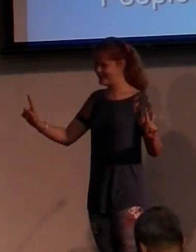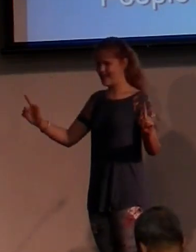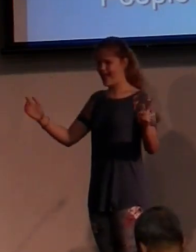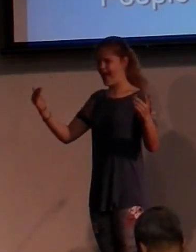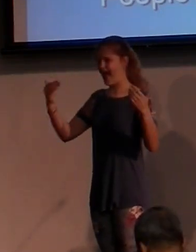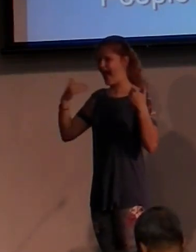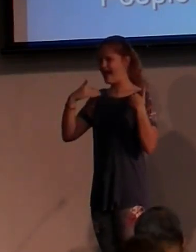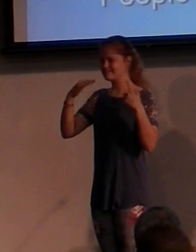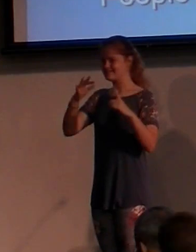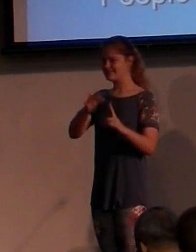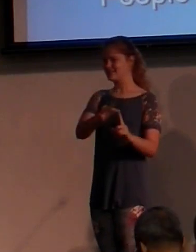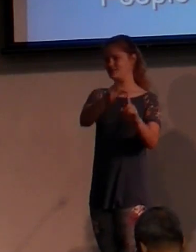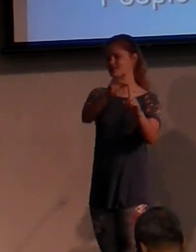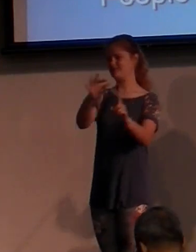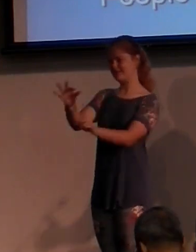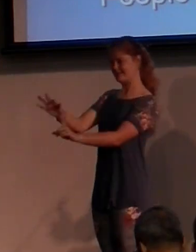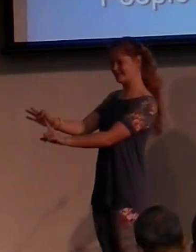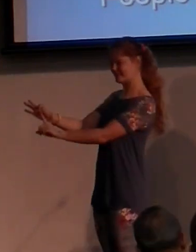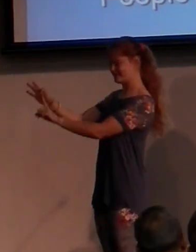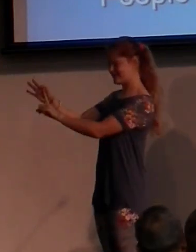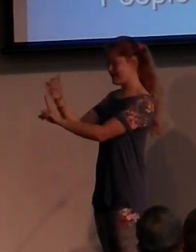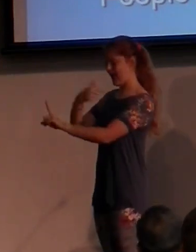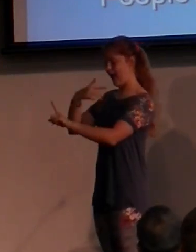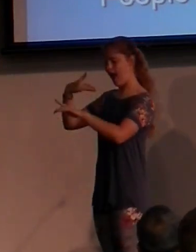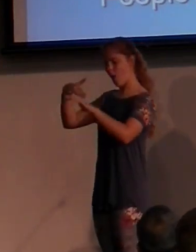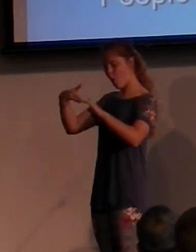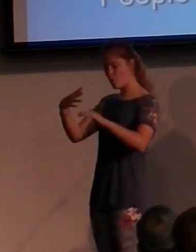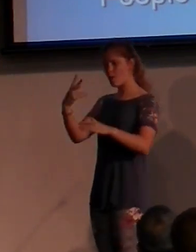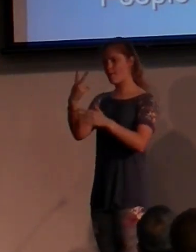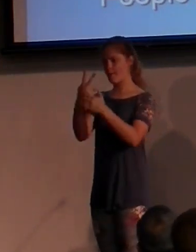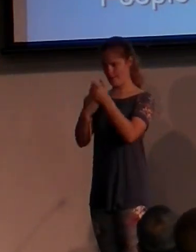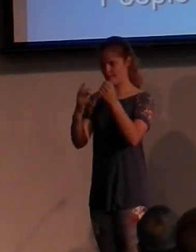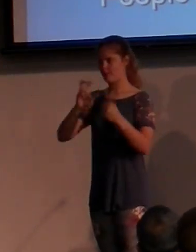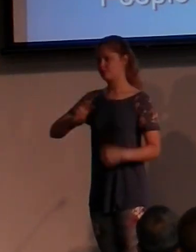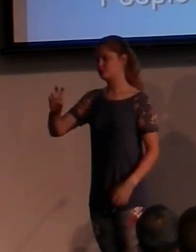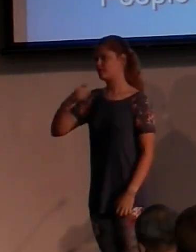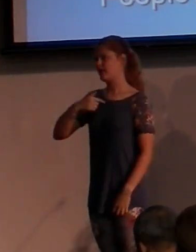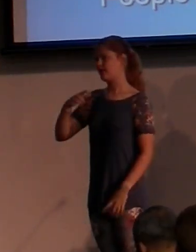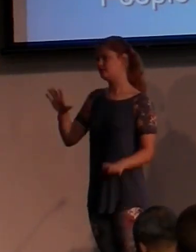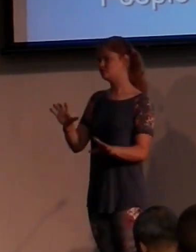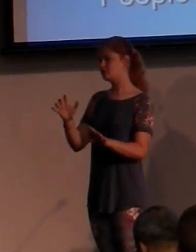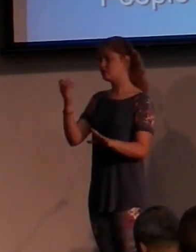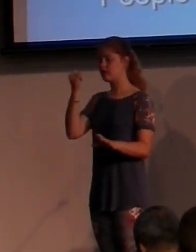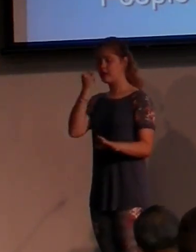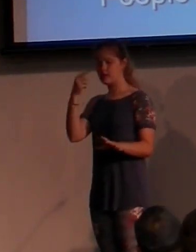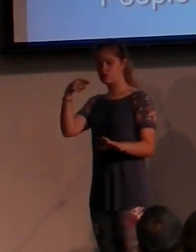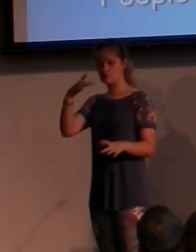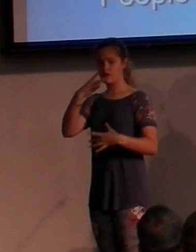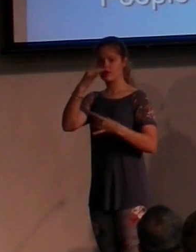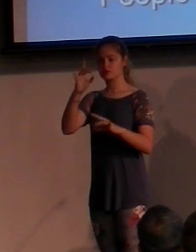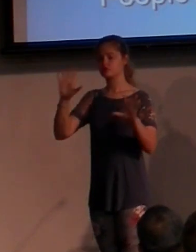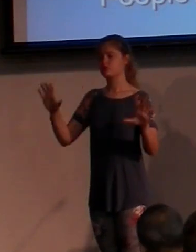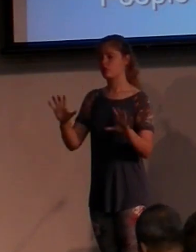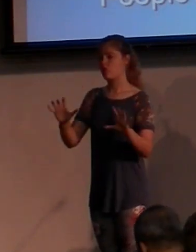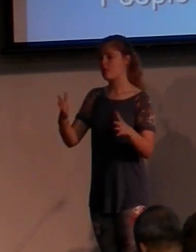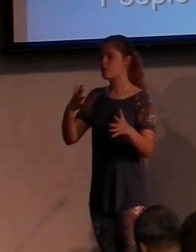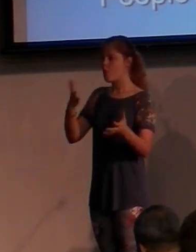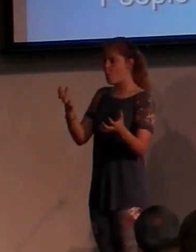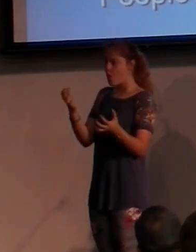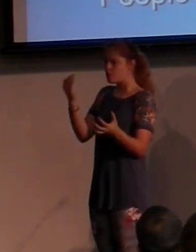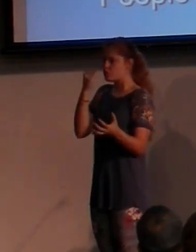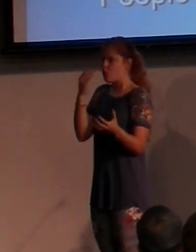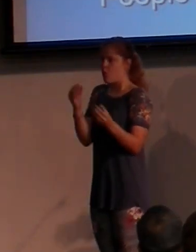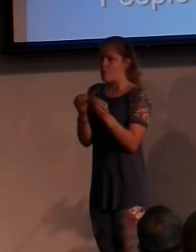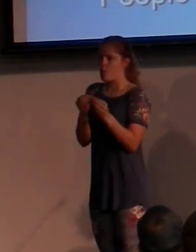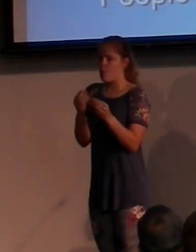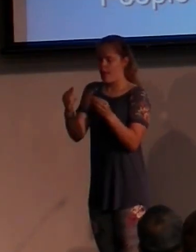own uniqueness. So I'm going to kind of walk you through both trips, so that if you're interested in going on a disciple trip or you want to know more about what it